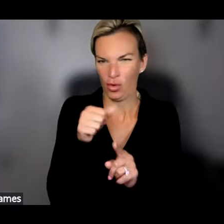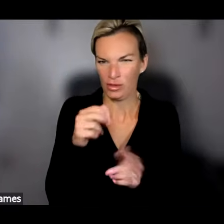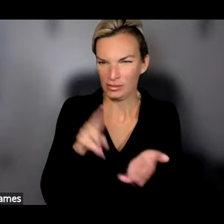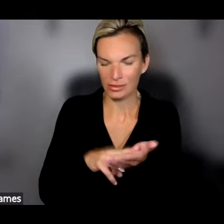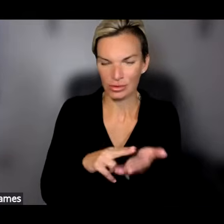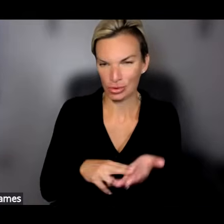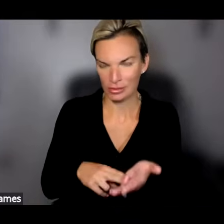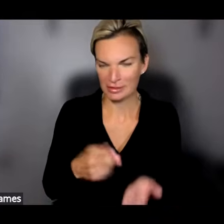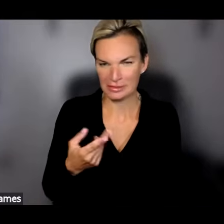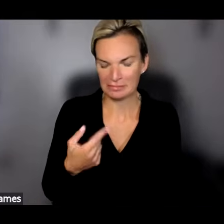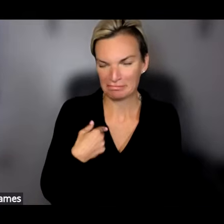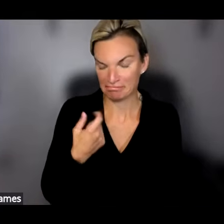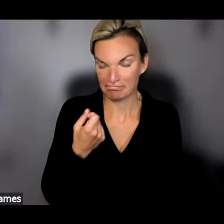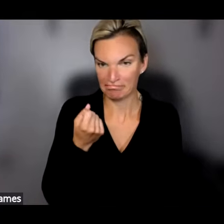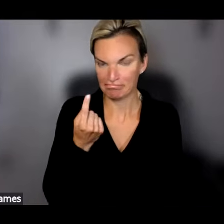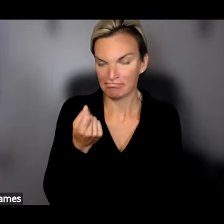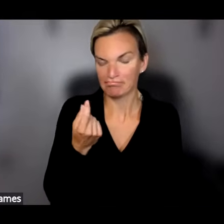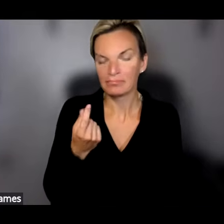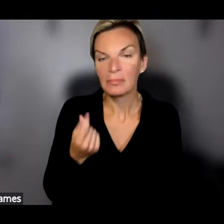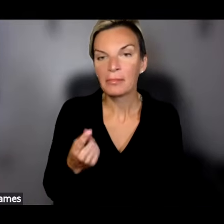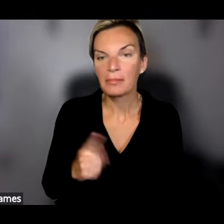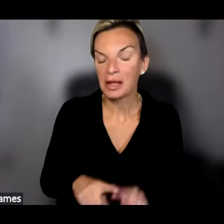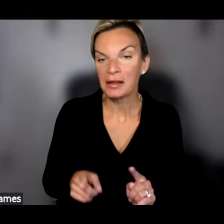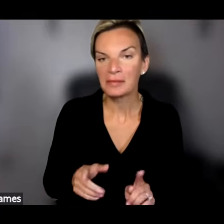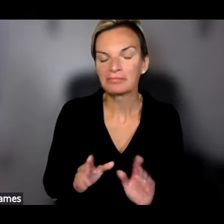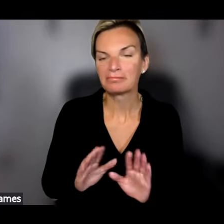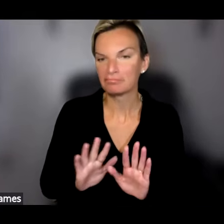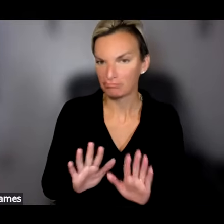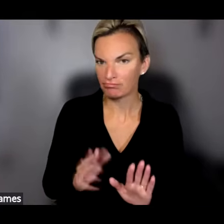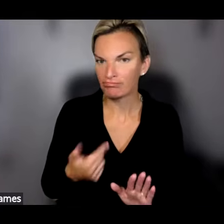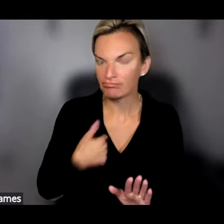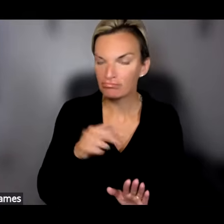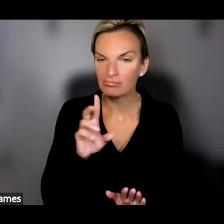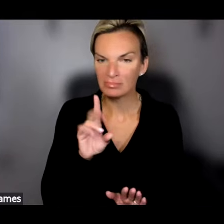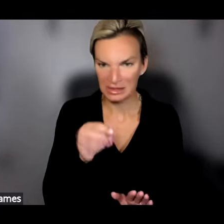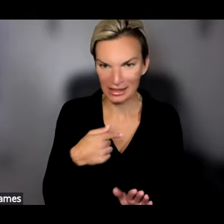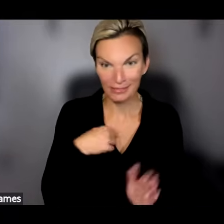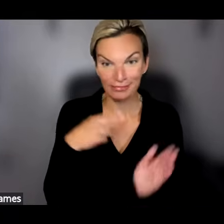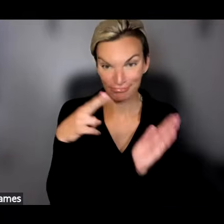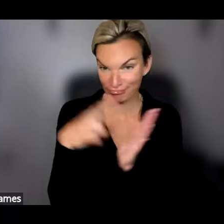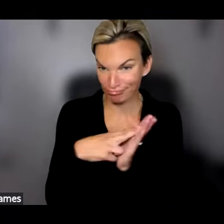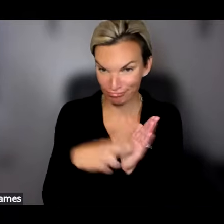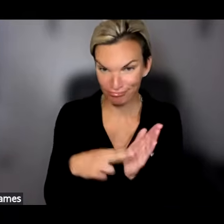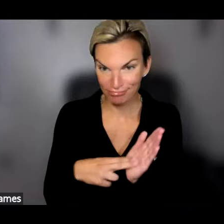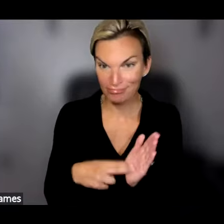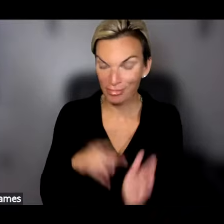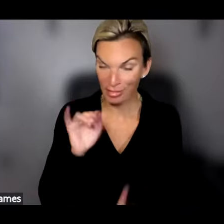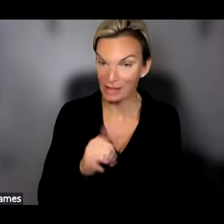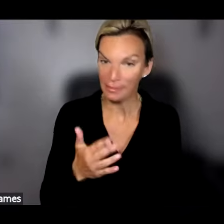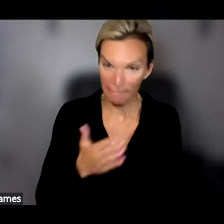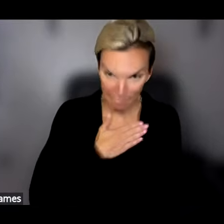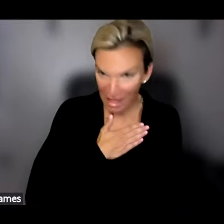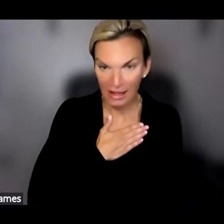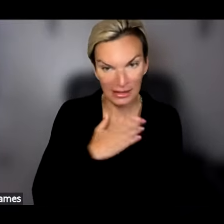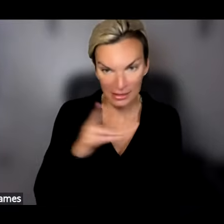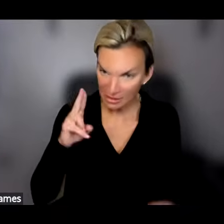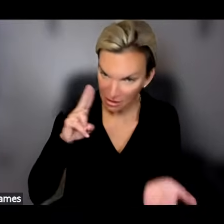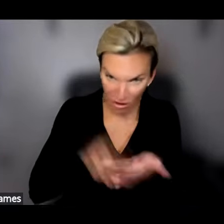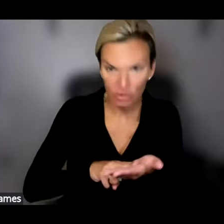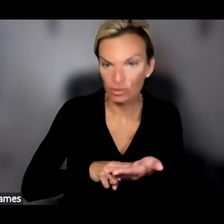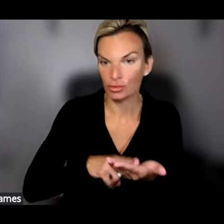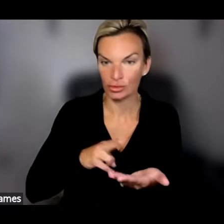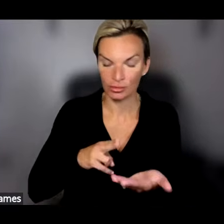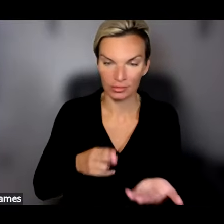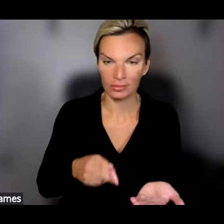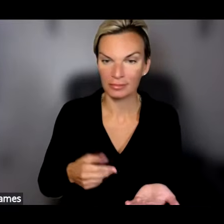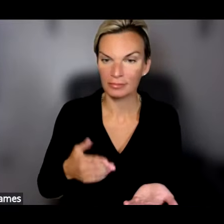any questions in regards to those. But yeah, I did sign all of those sheets, and that is my signature. And my signature can vary.